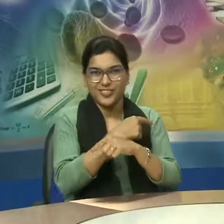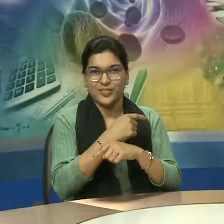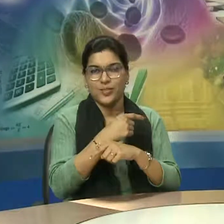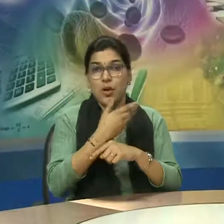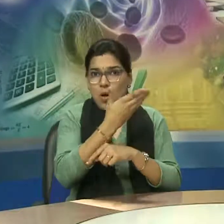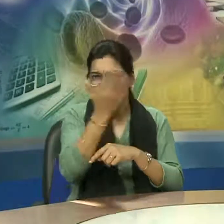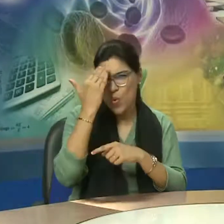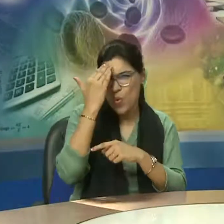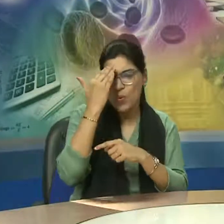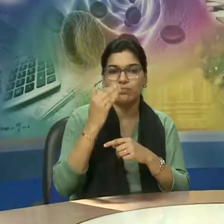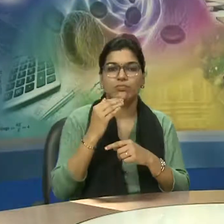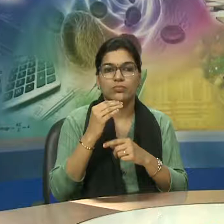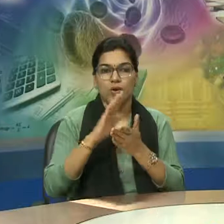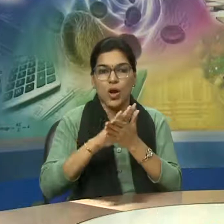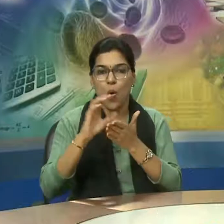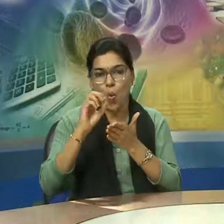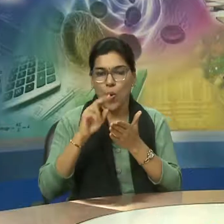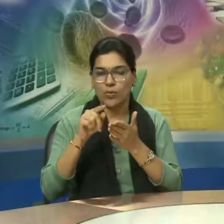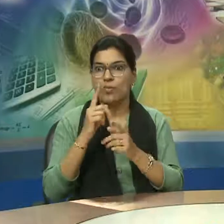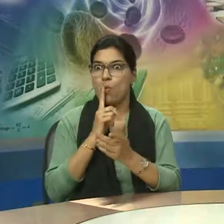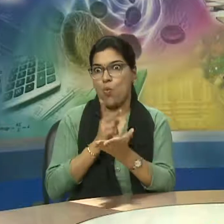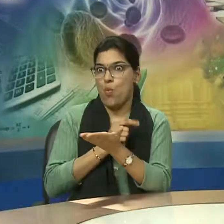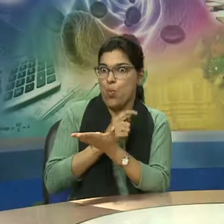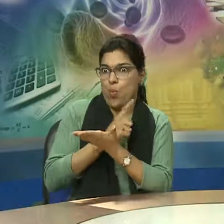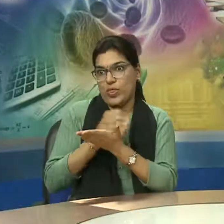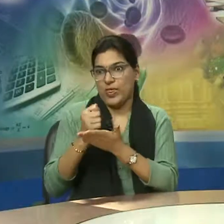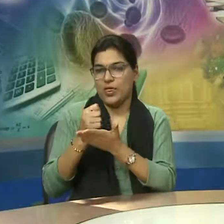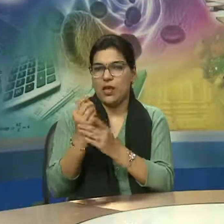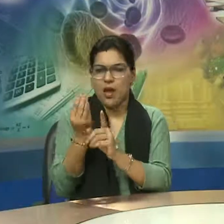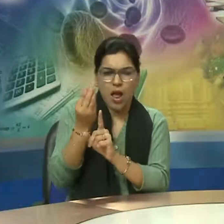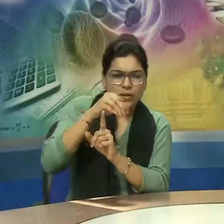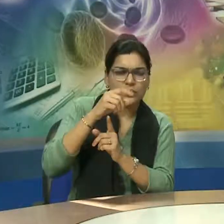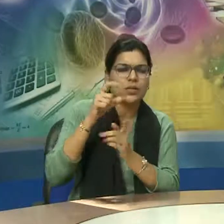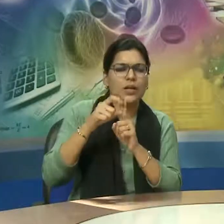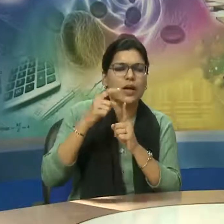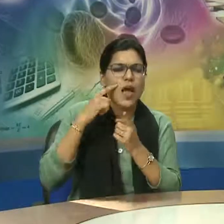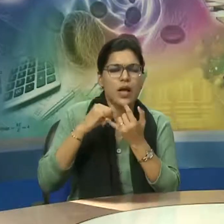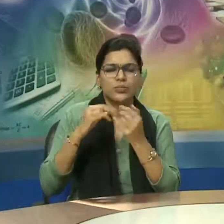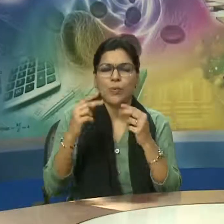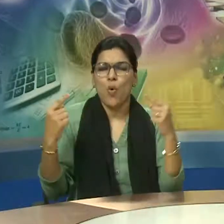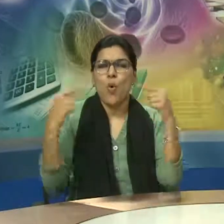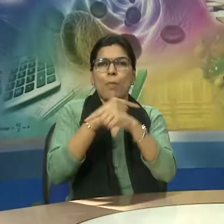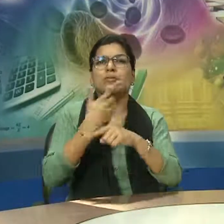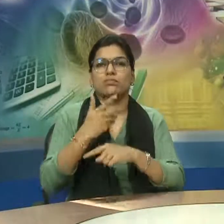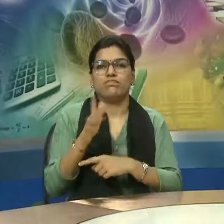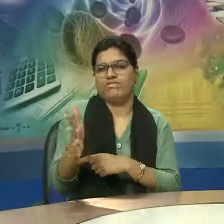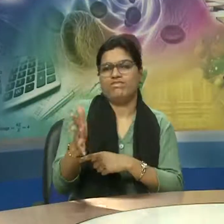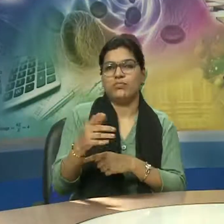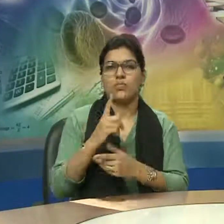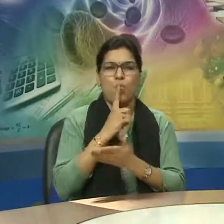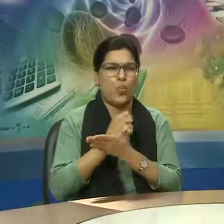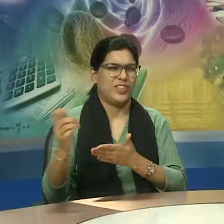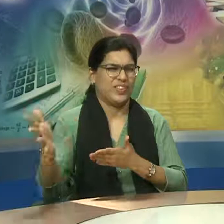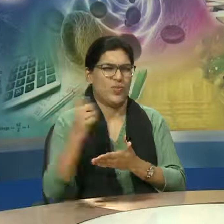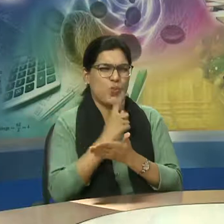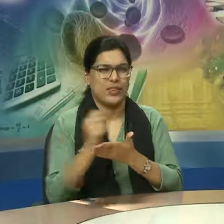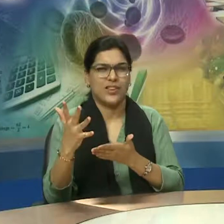means not or opposite of. The meaning of dishonest